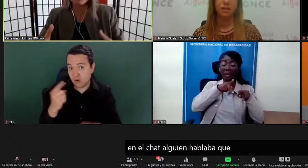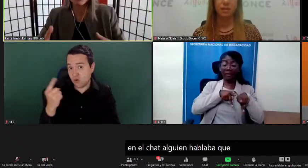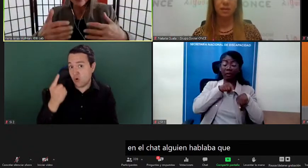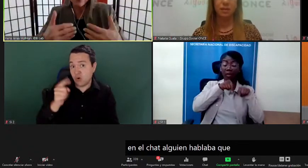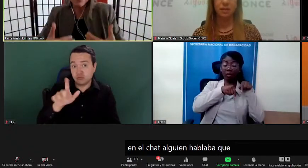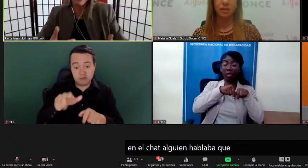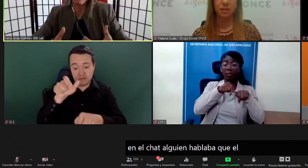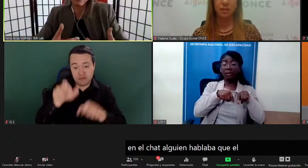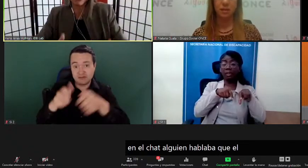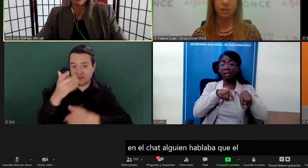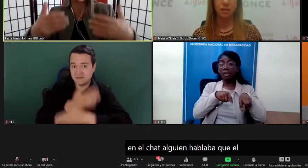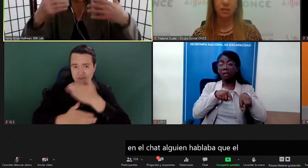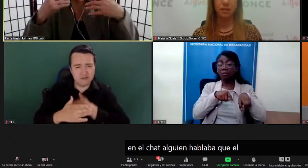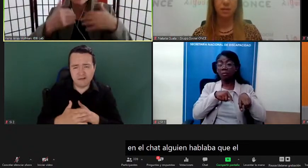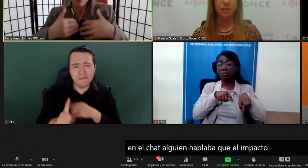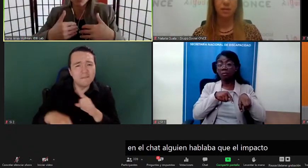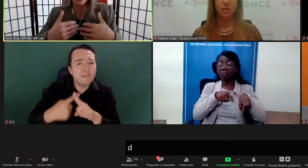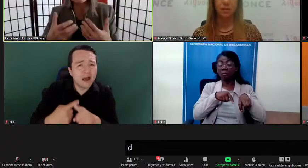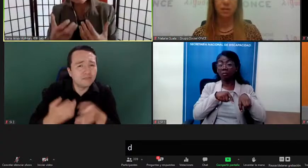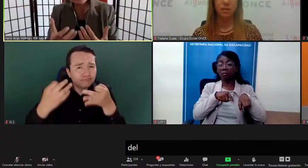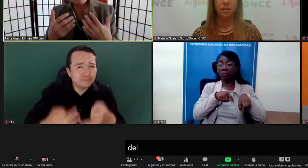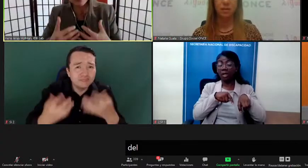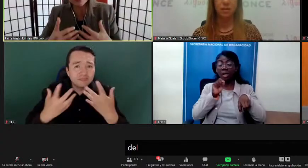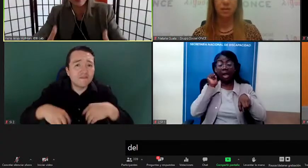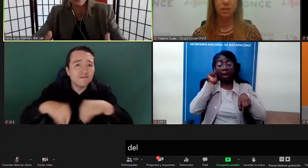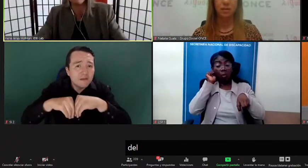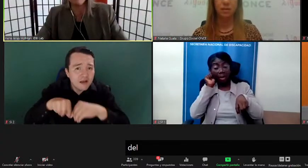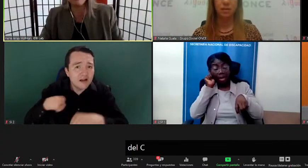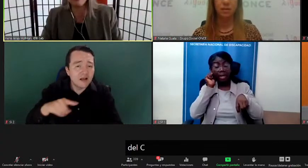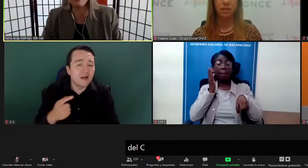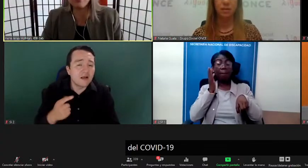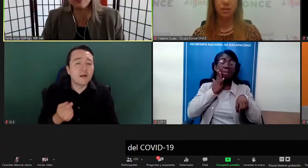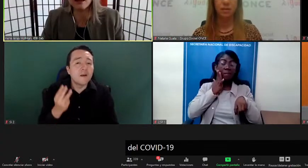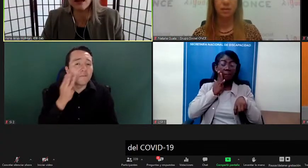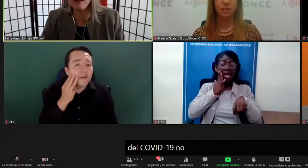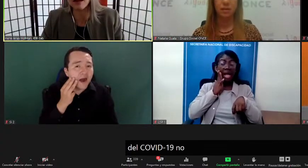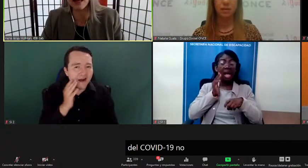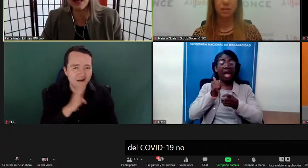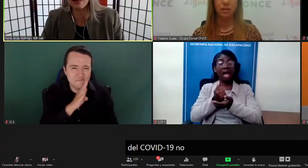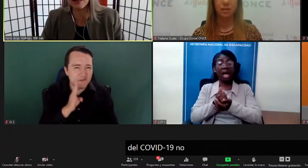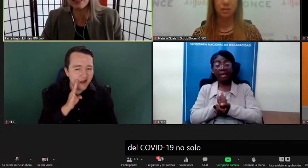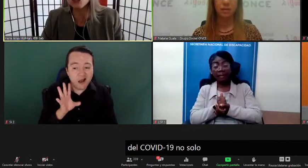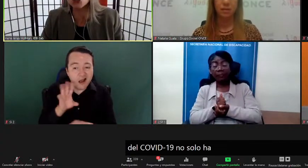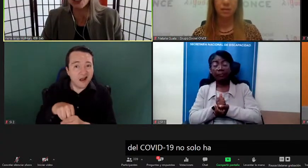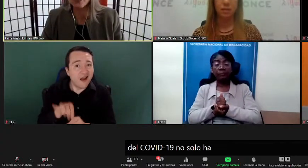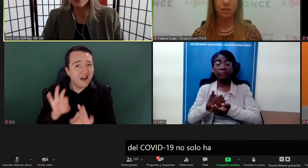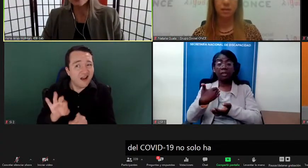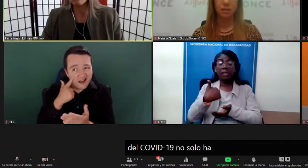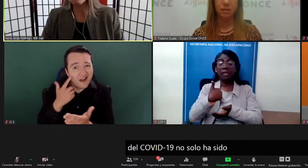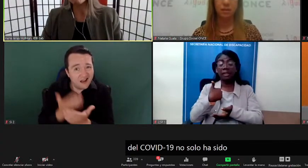for the persons with disabilities but for their families mainly women moms